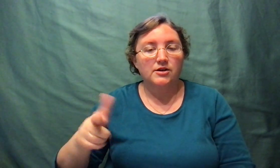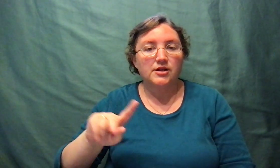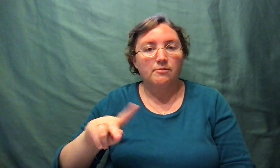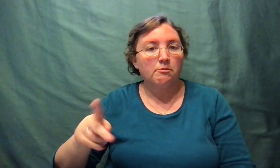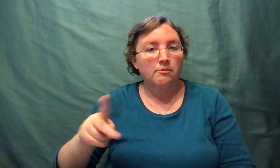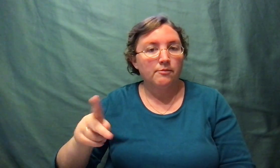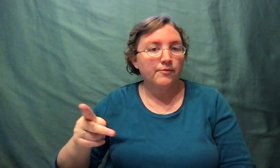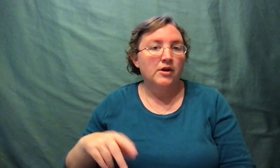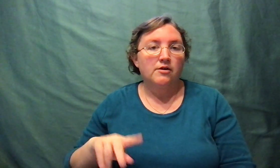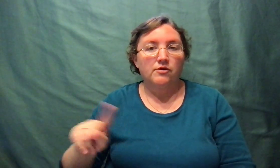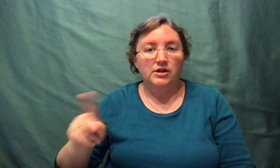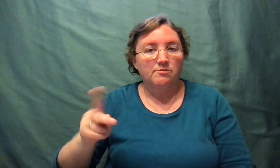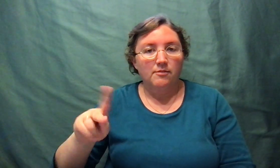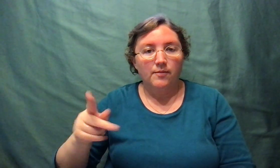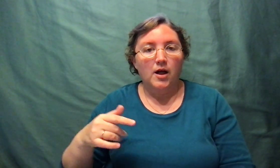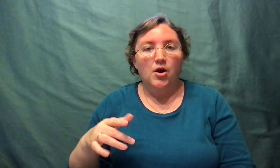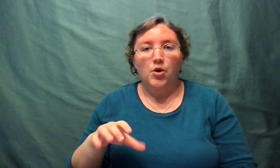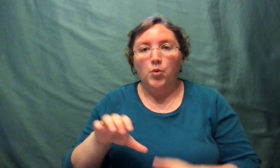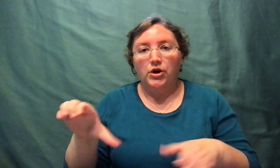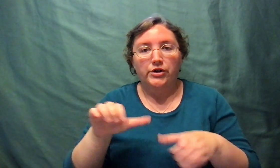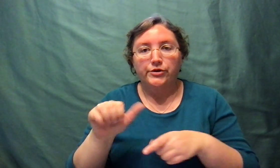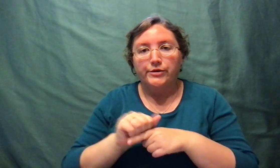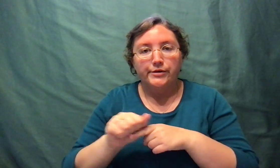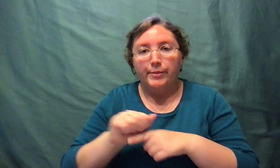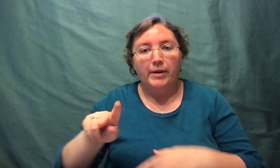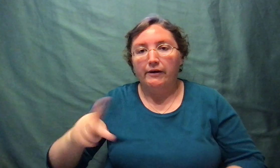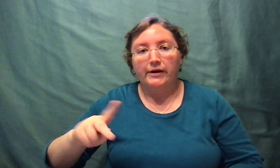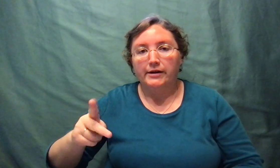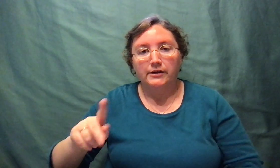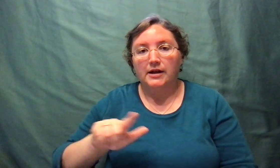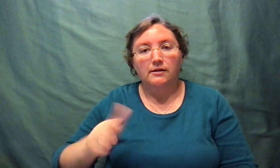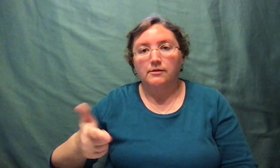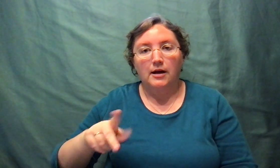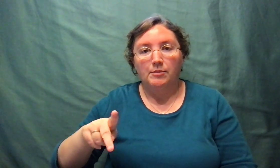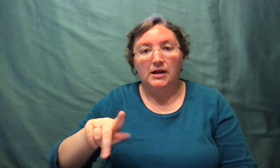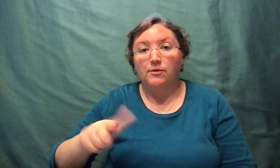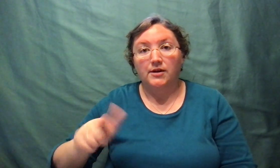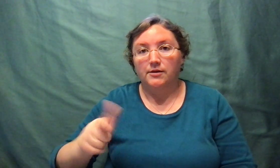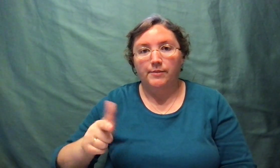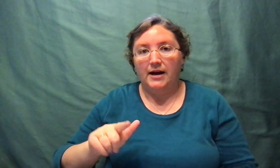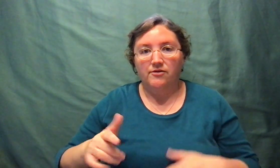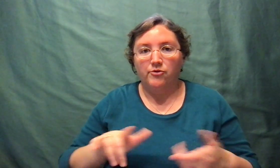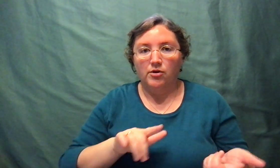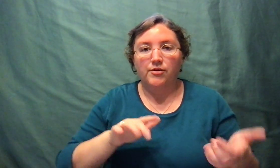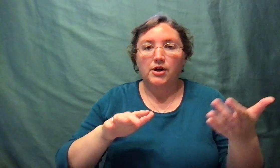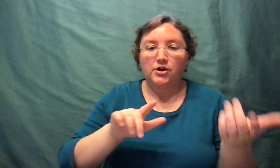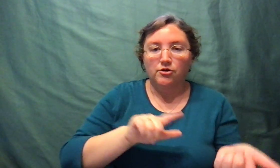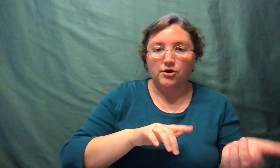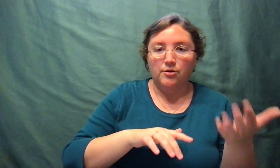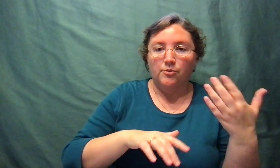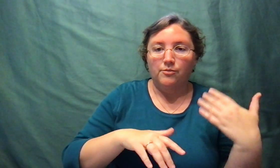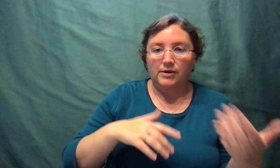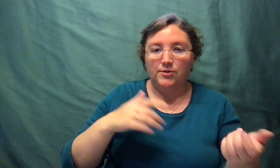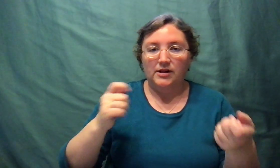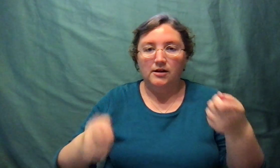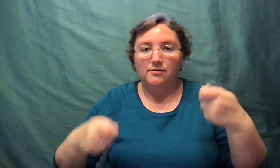shape. We're going to do some paradiddles, that P with it back and forth, your turn between the